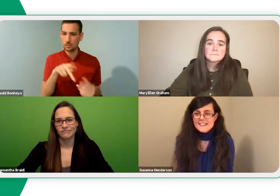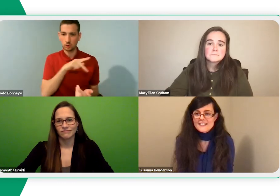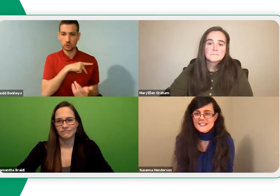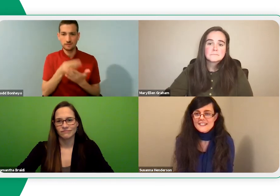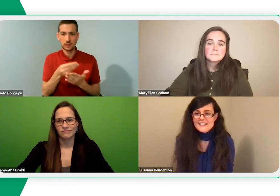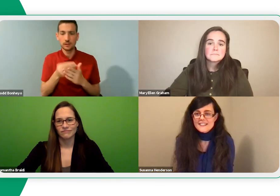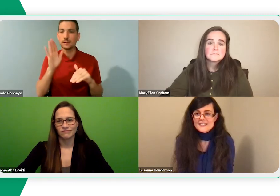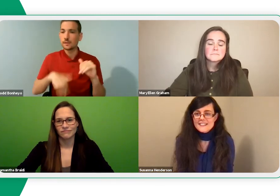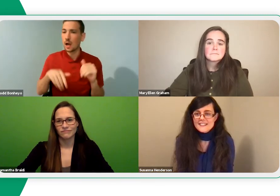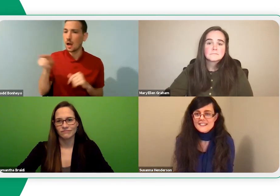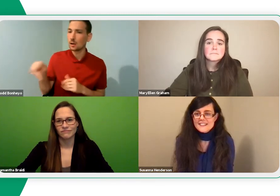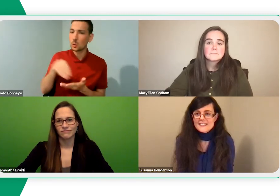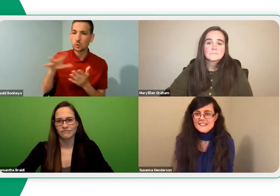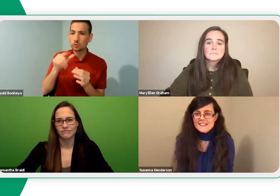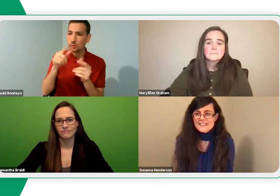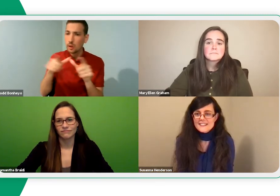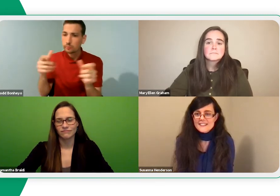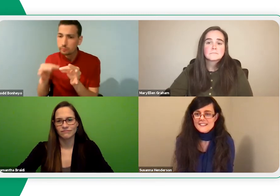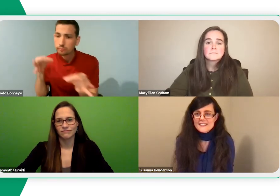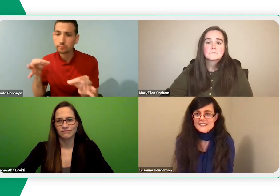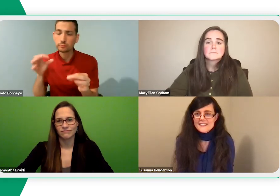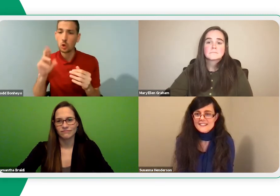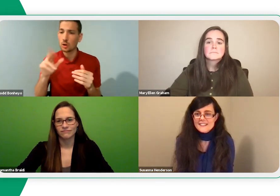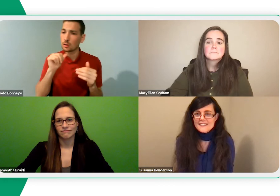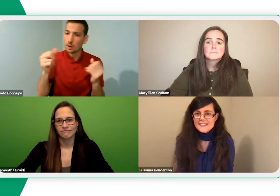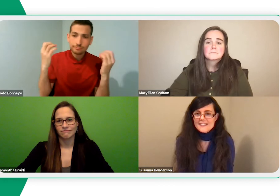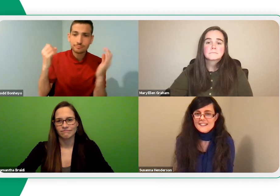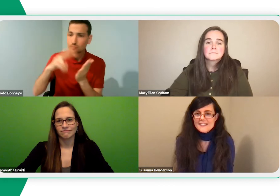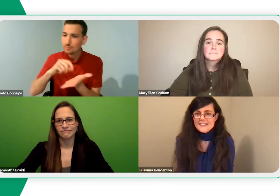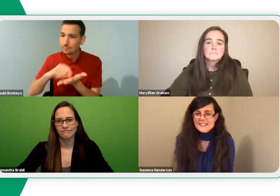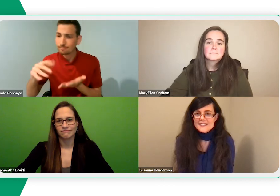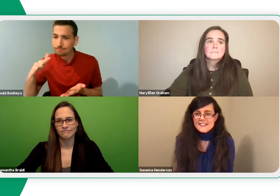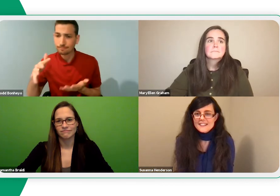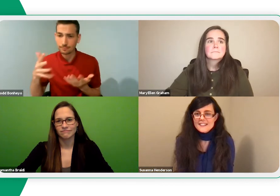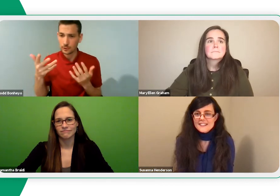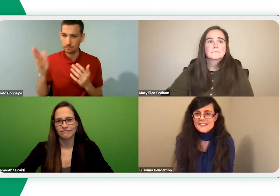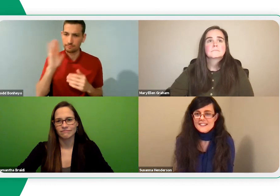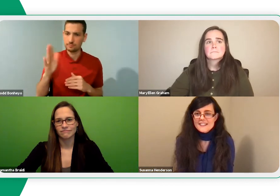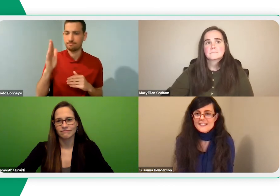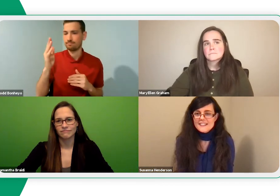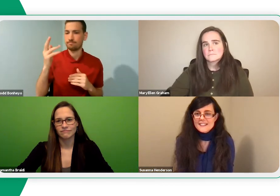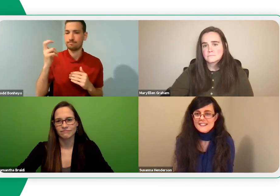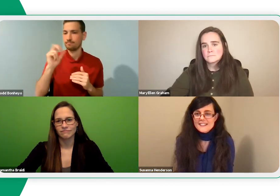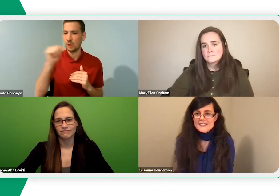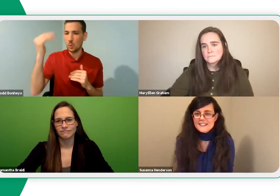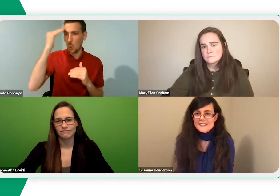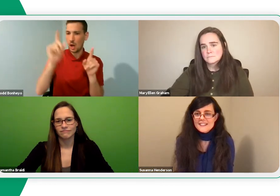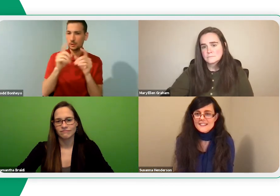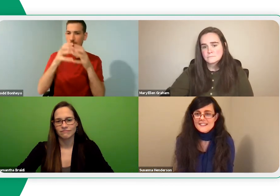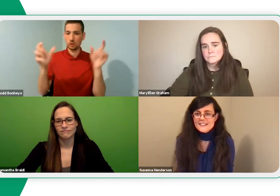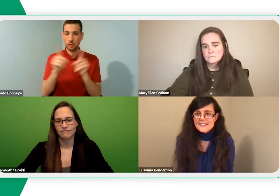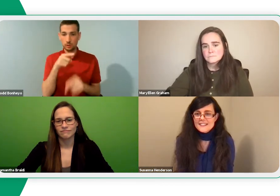like they know a little bit more about personal finance than students who are language deprived, don't have a good